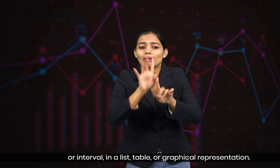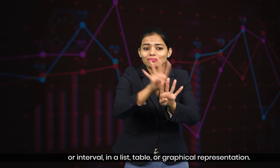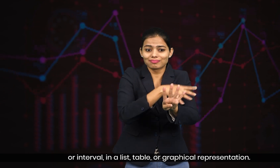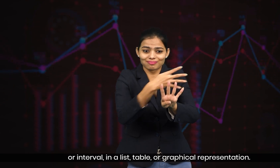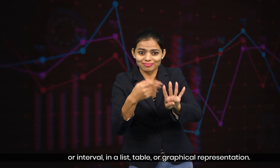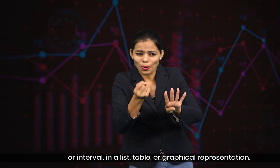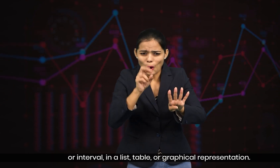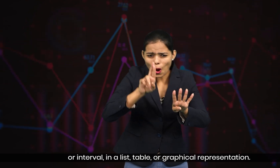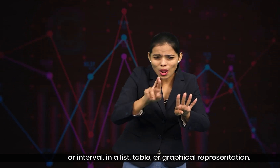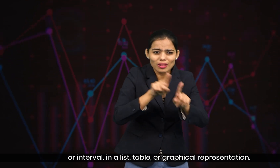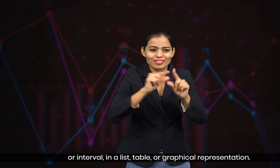graphical representation.